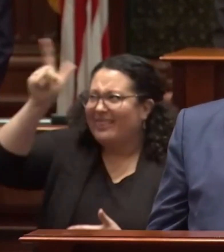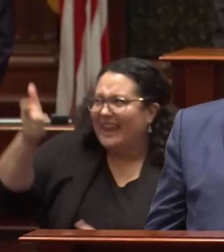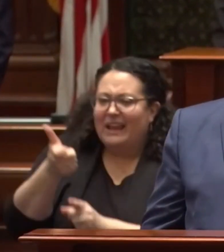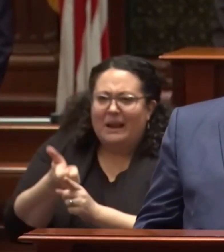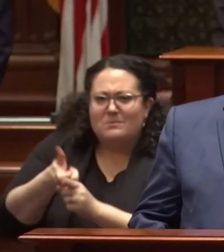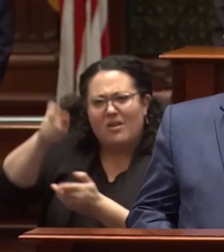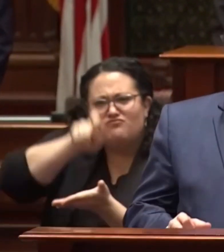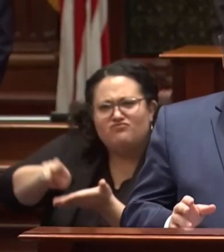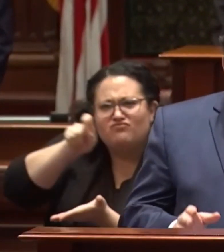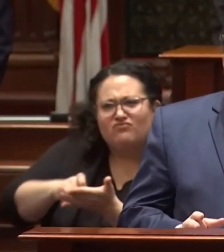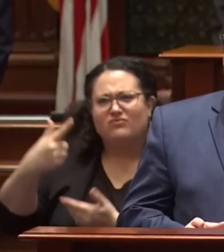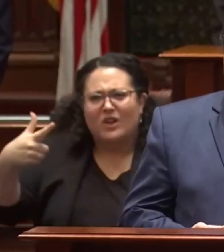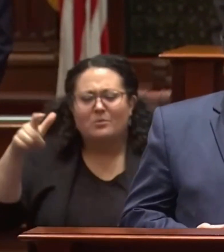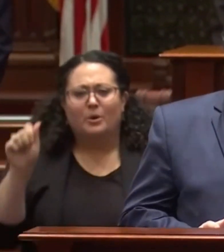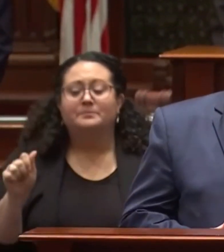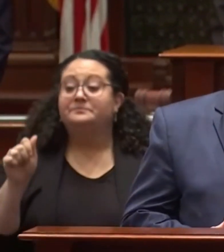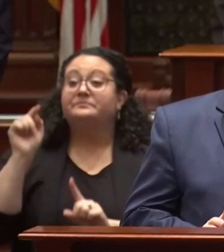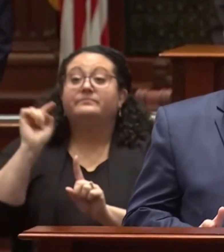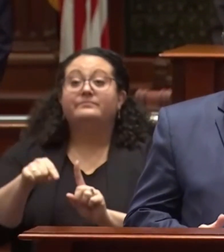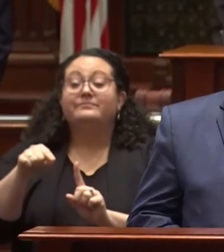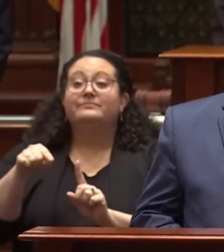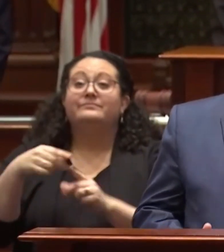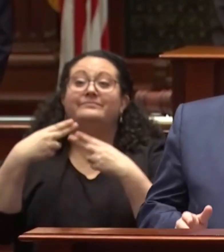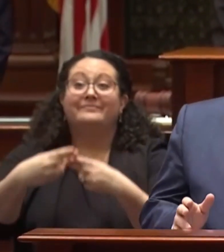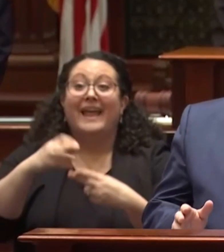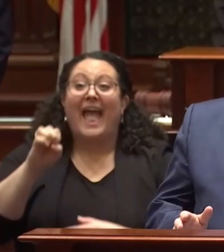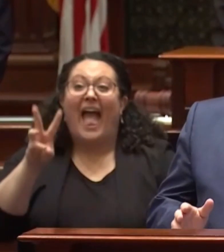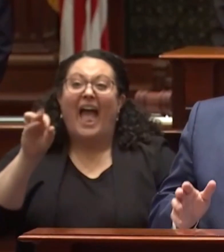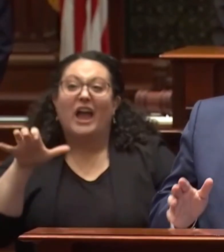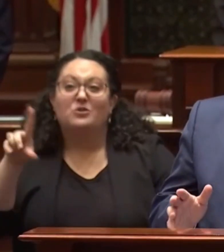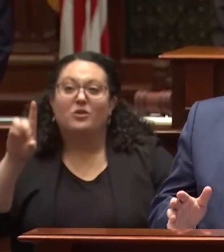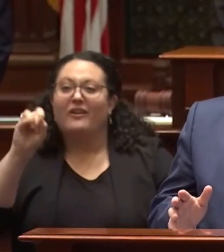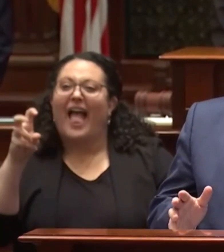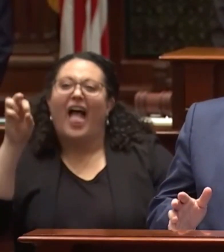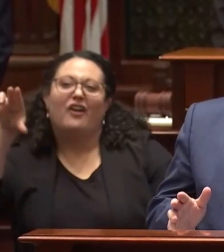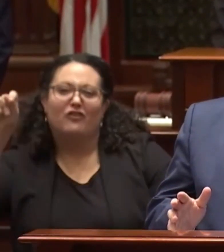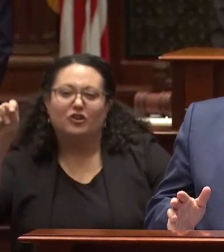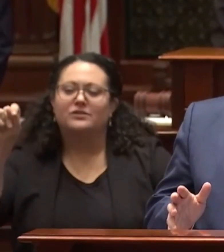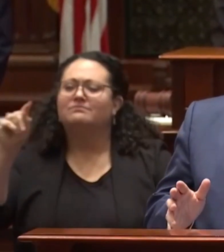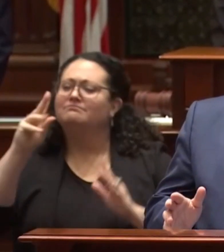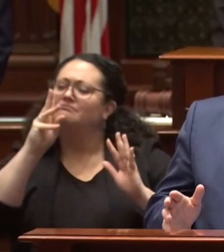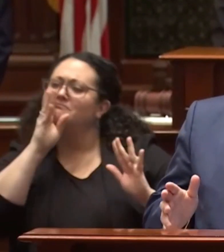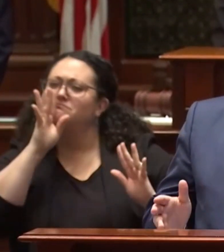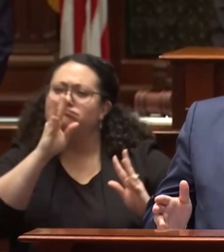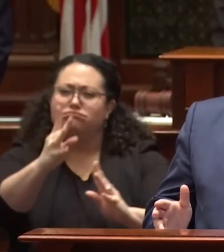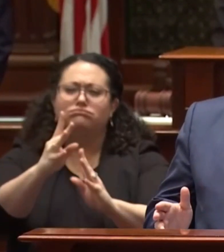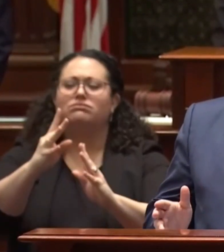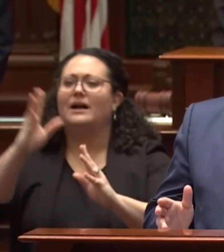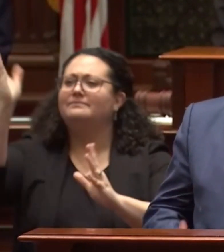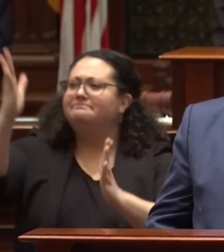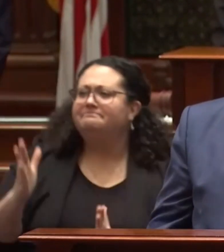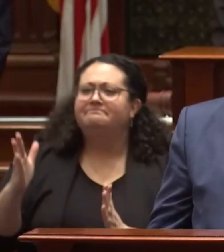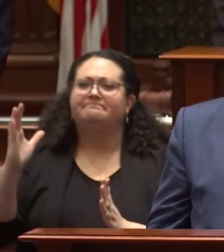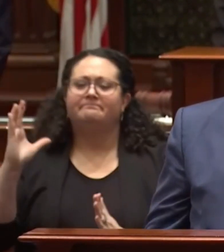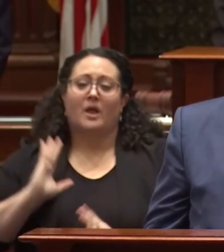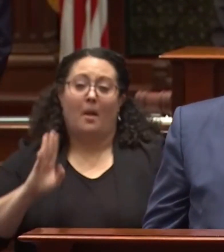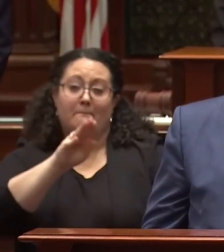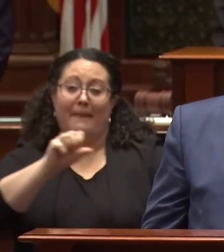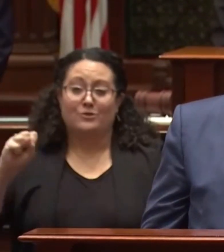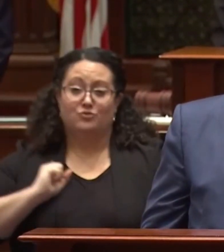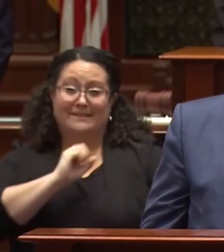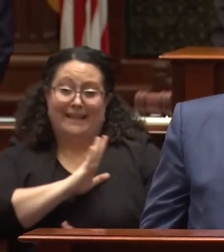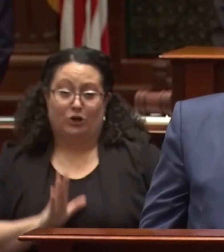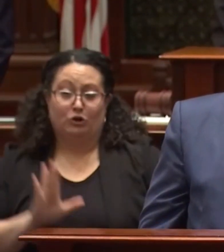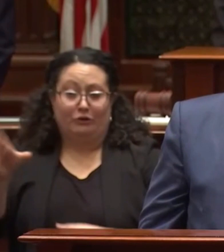Lincoln himself. It's named after Edward Everett, a famed orator and a former Massachusetts senator and